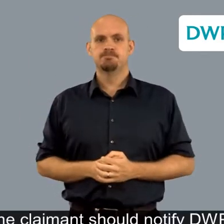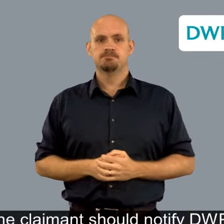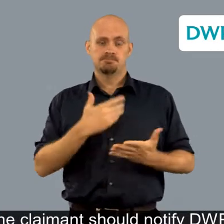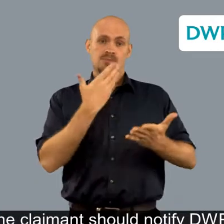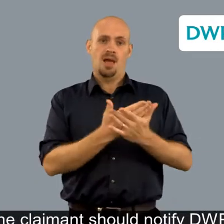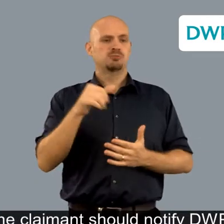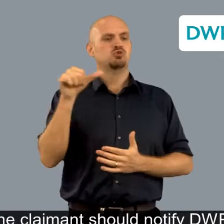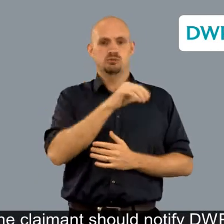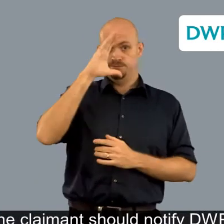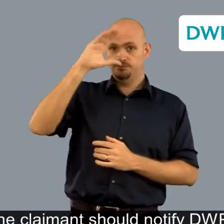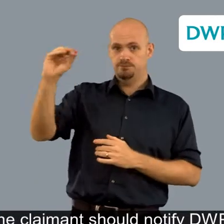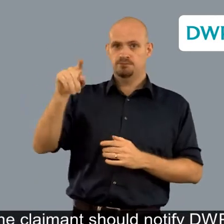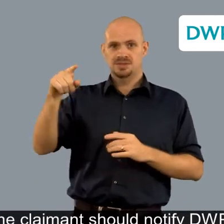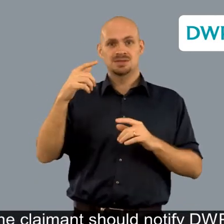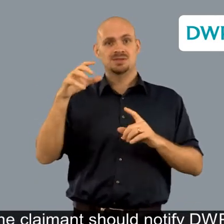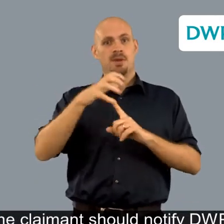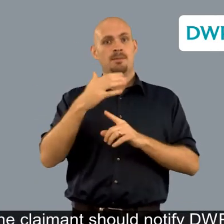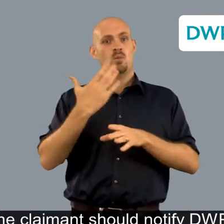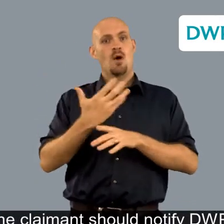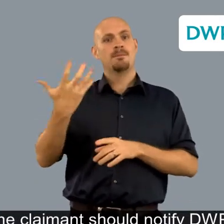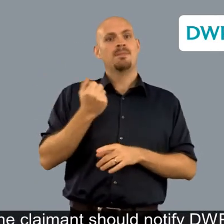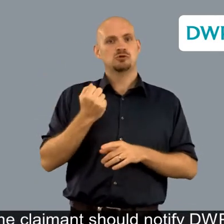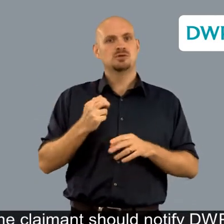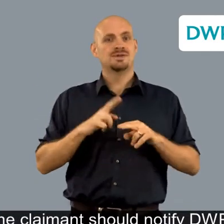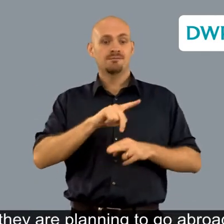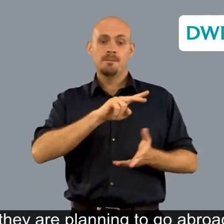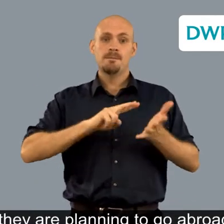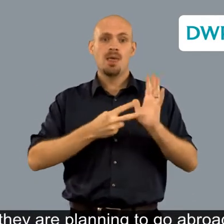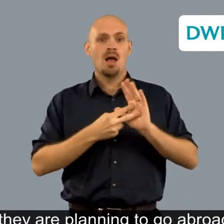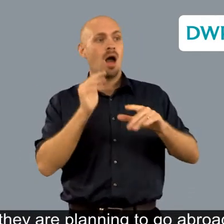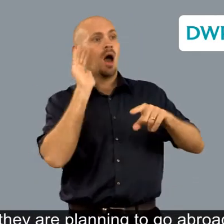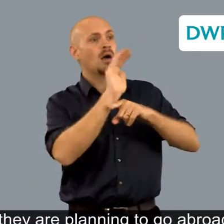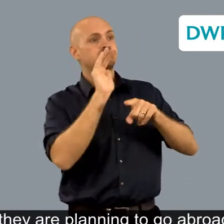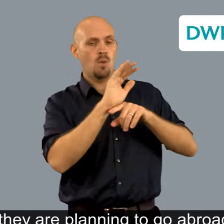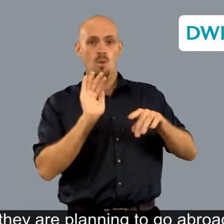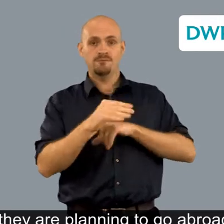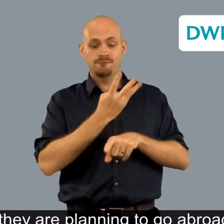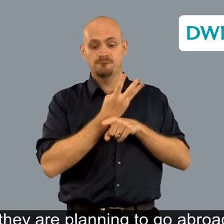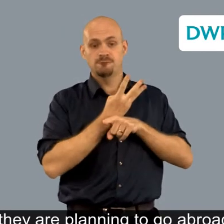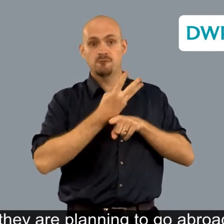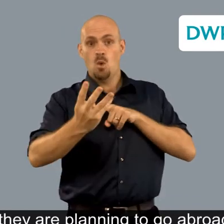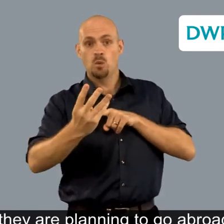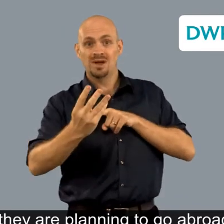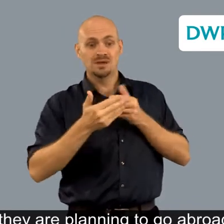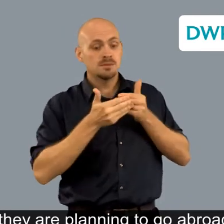The claimant should notify DWP if they are planning to go abroad for 4 weeks or more.